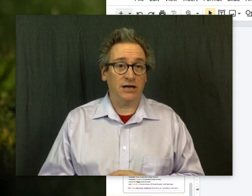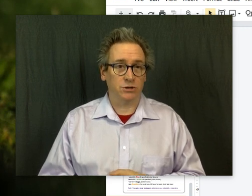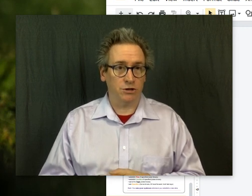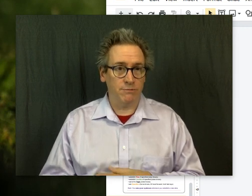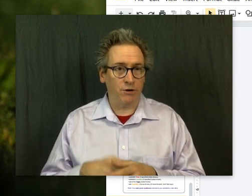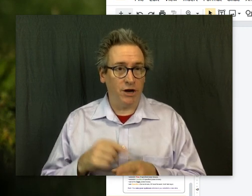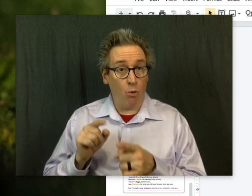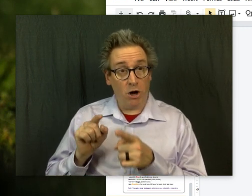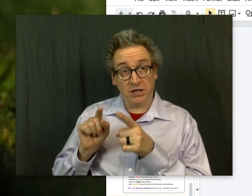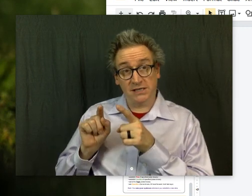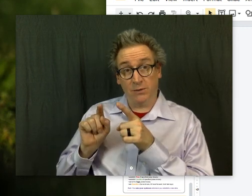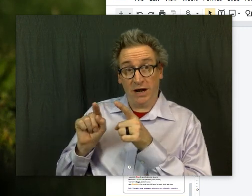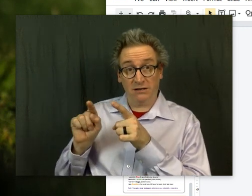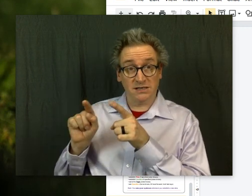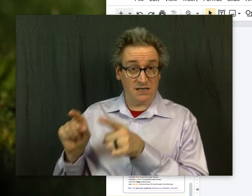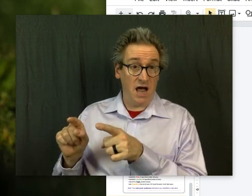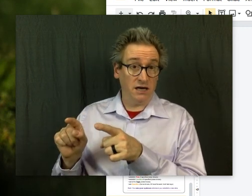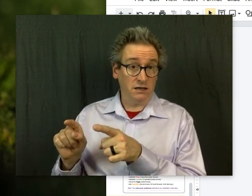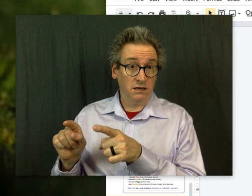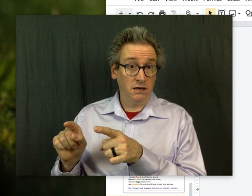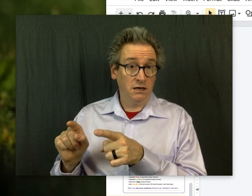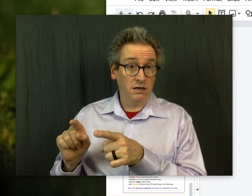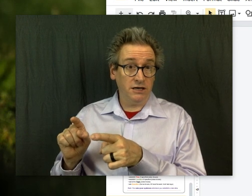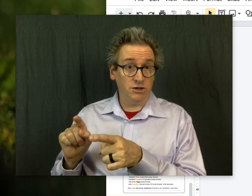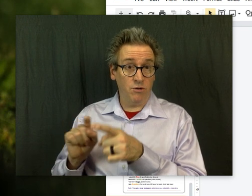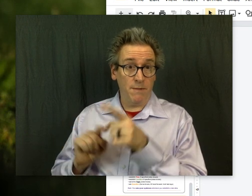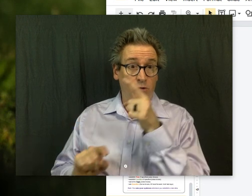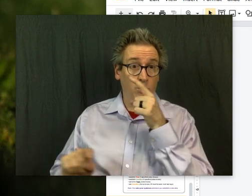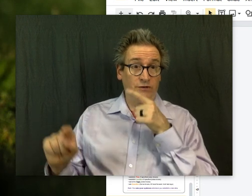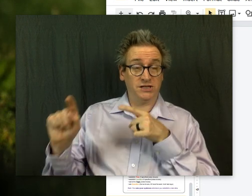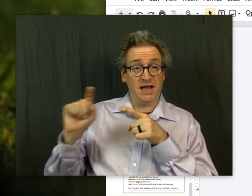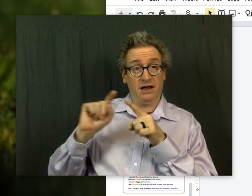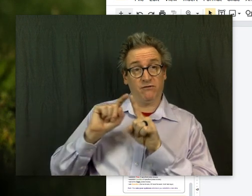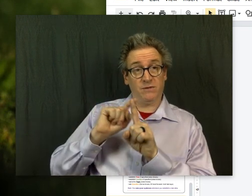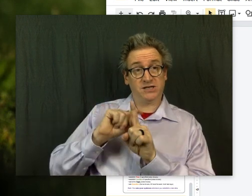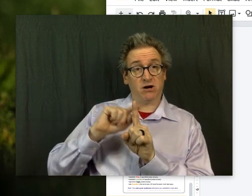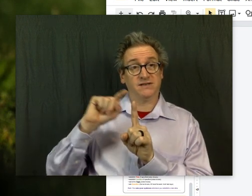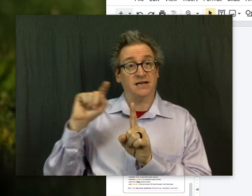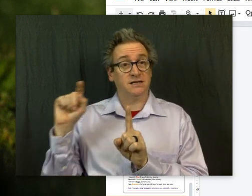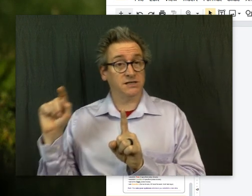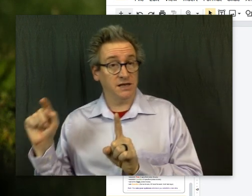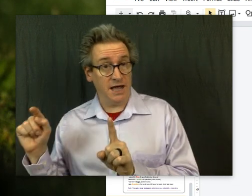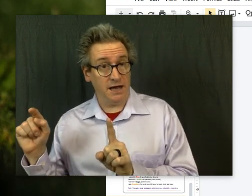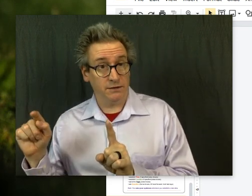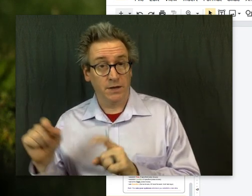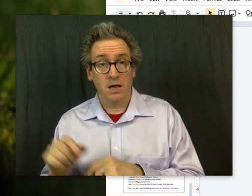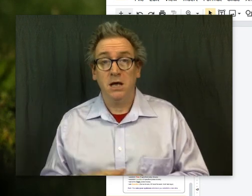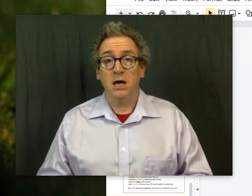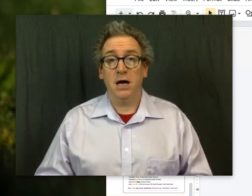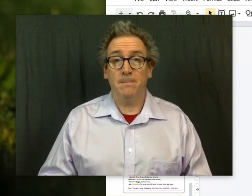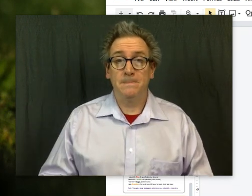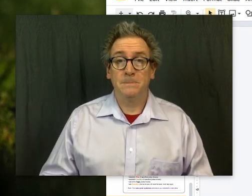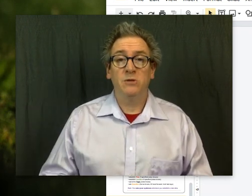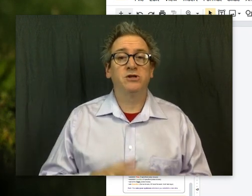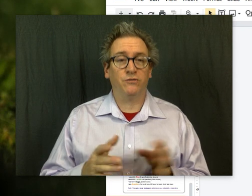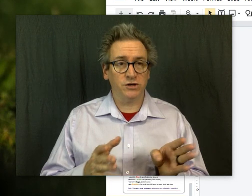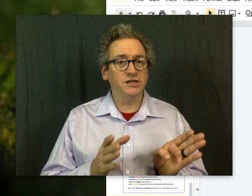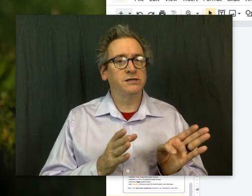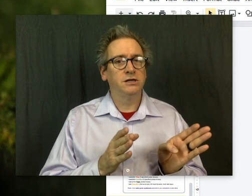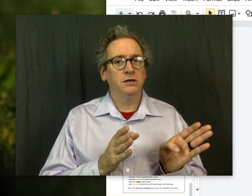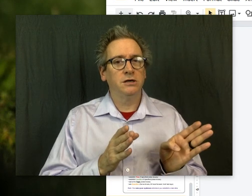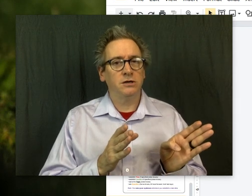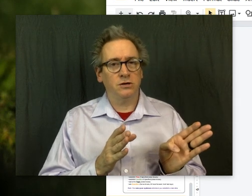that short-term memory in watching someone else sign to remember what they're saying from the start of the sentence to the end. So the